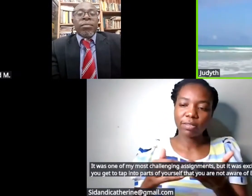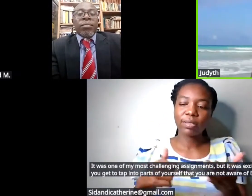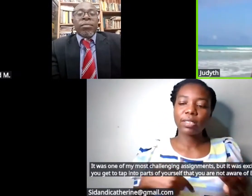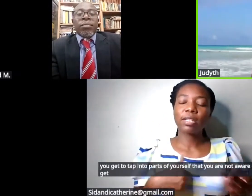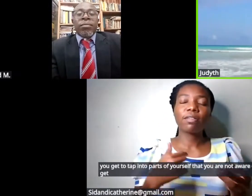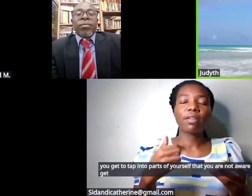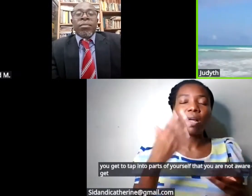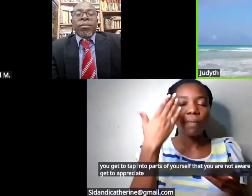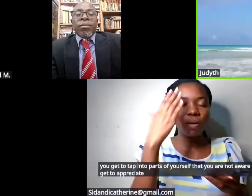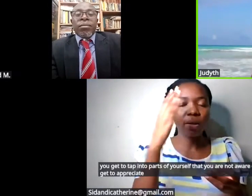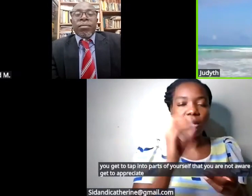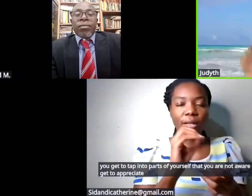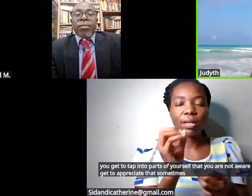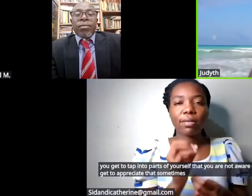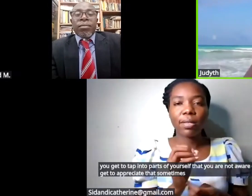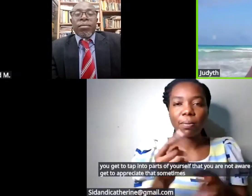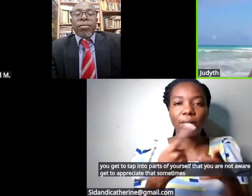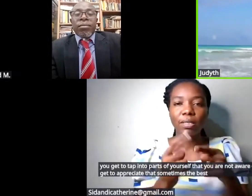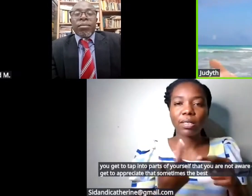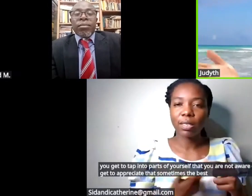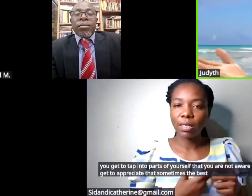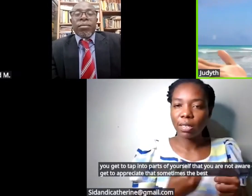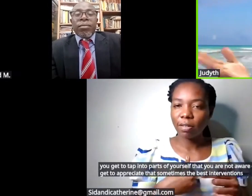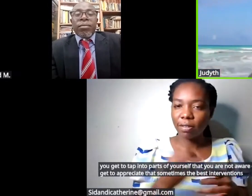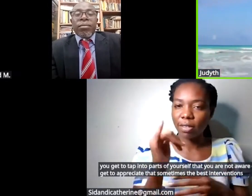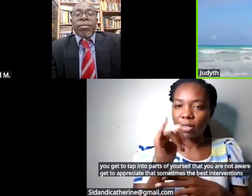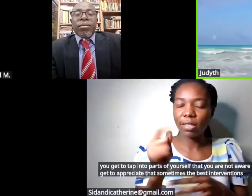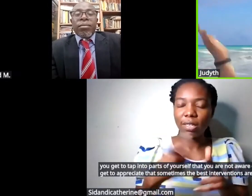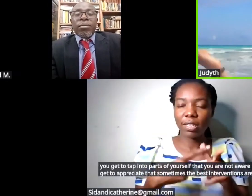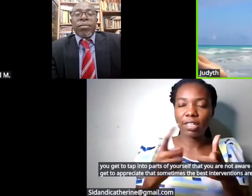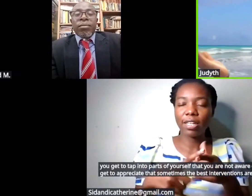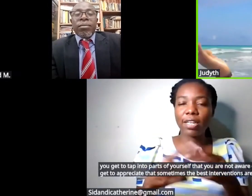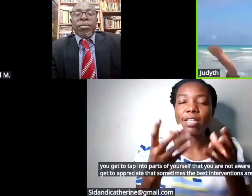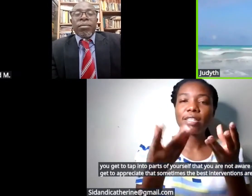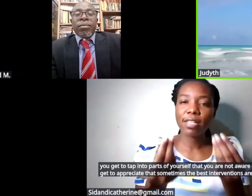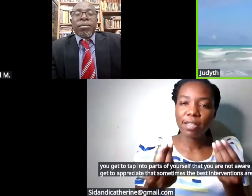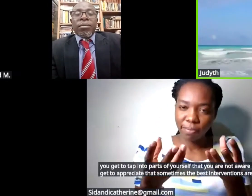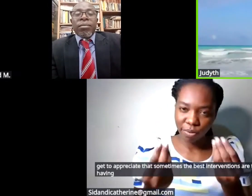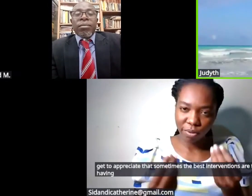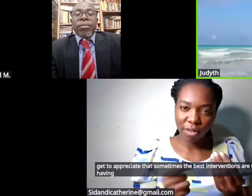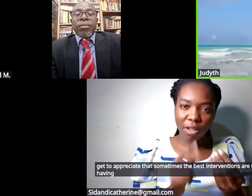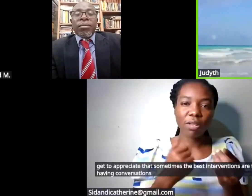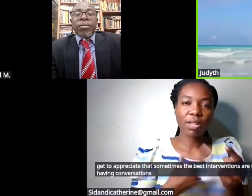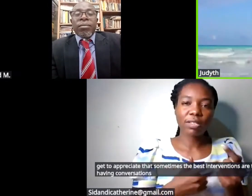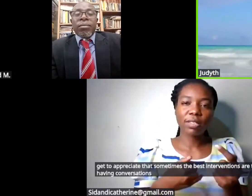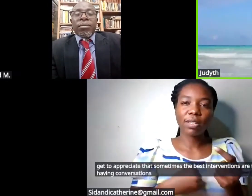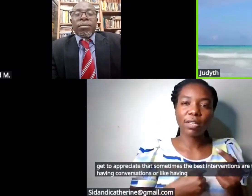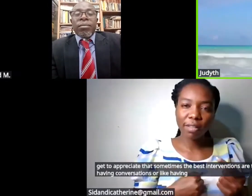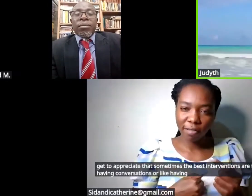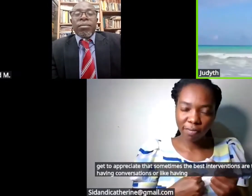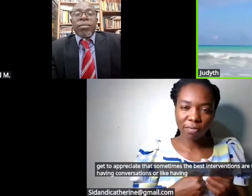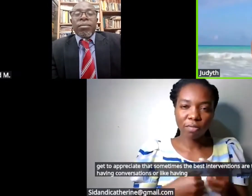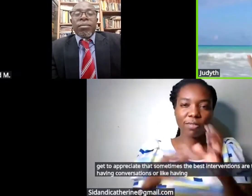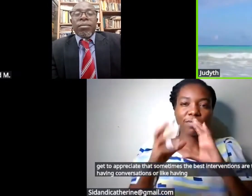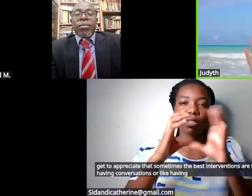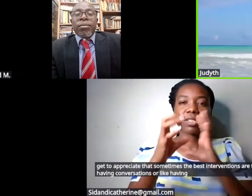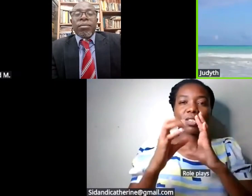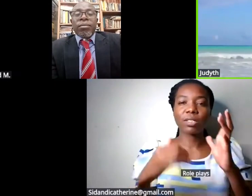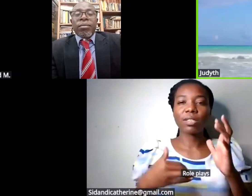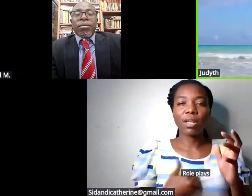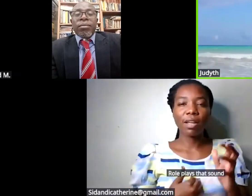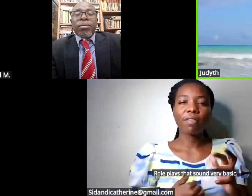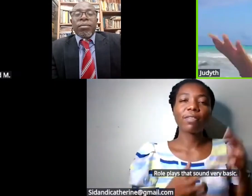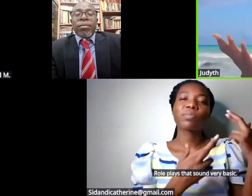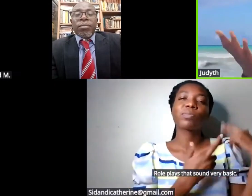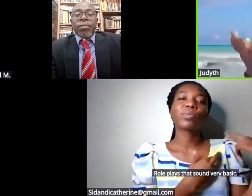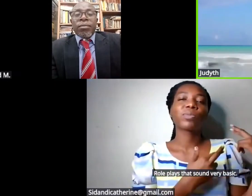that sometimes the best interventions are the simplest, like having conversations or like having role plays that sound very basic,